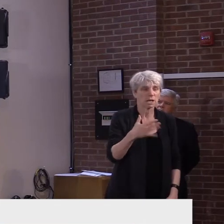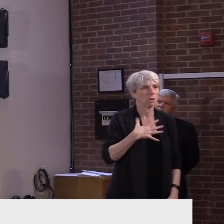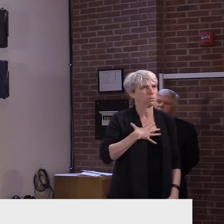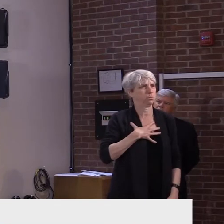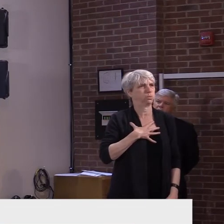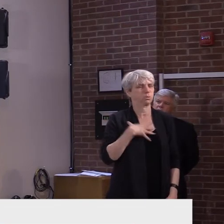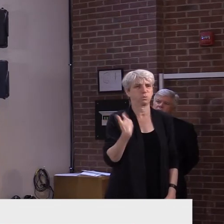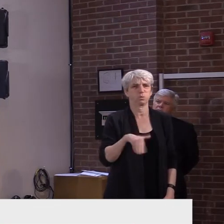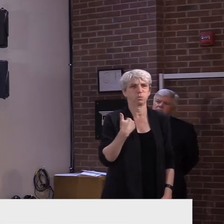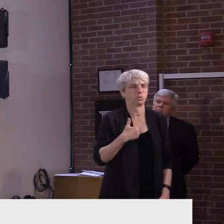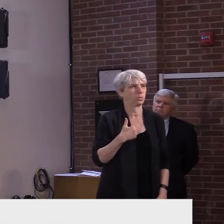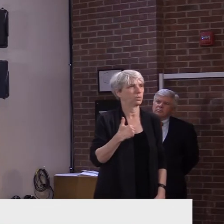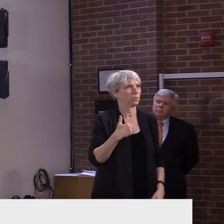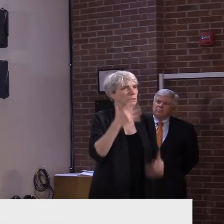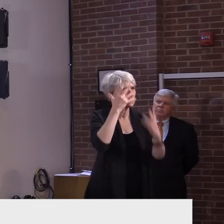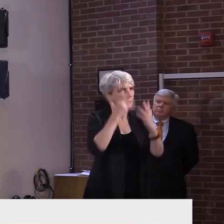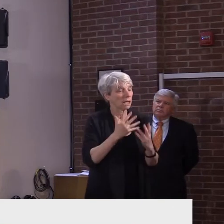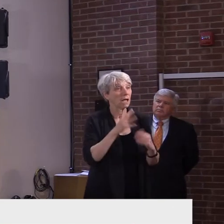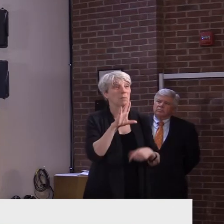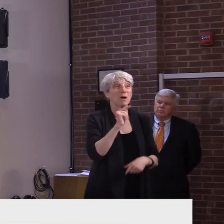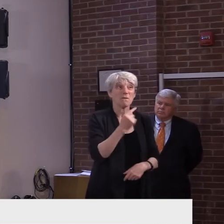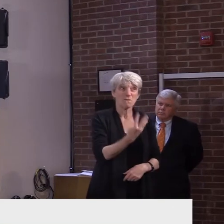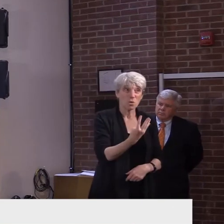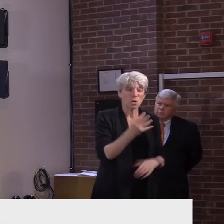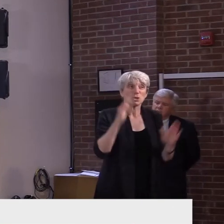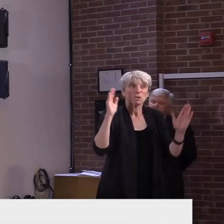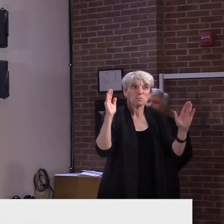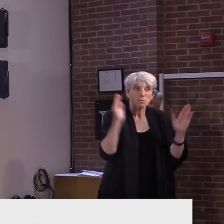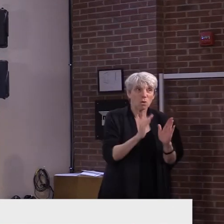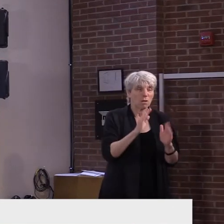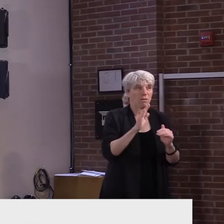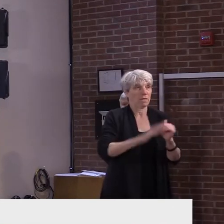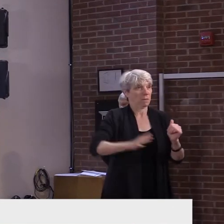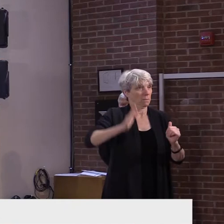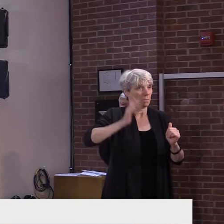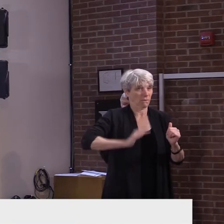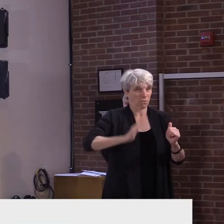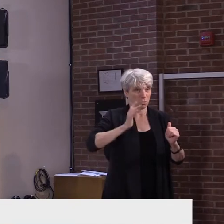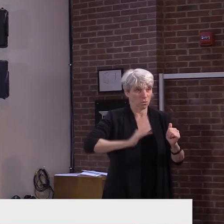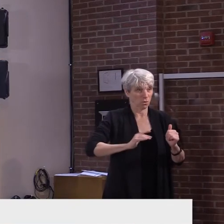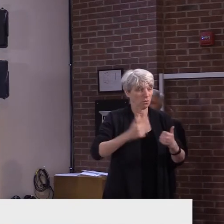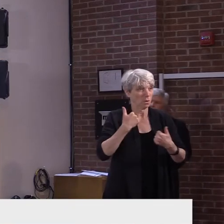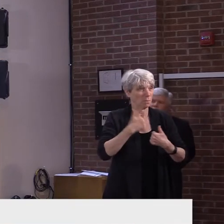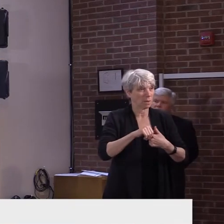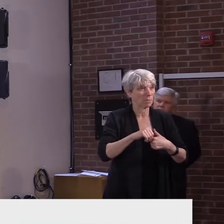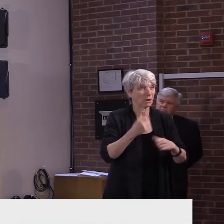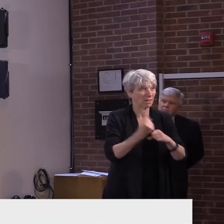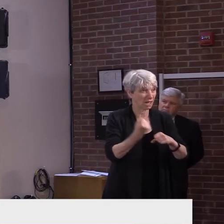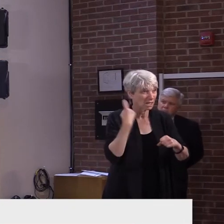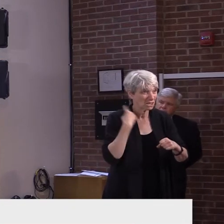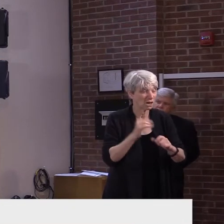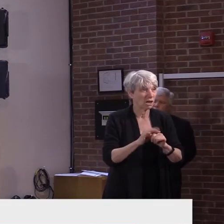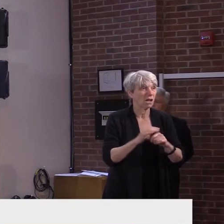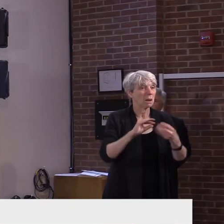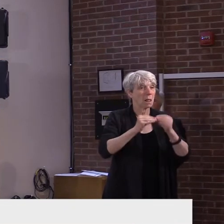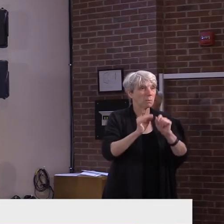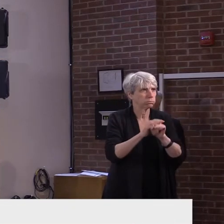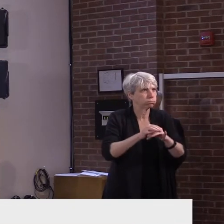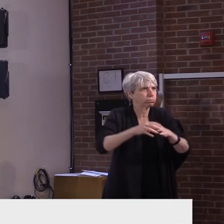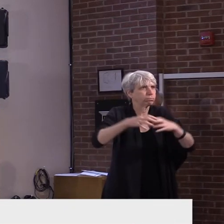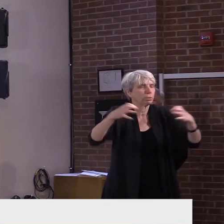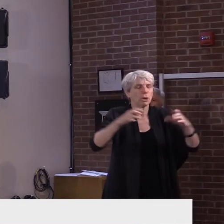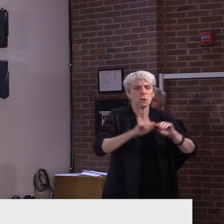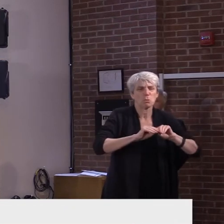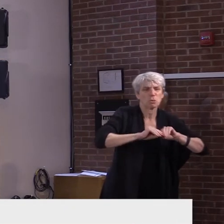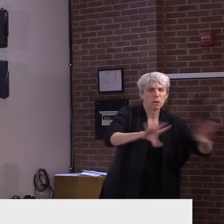currently, this is a vastly improved situation from previous surges during the pandemic, where the infections